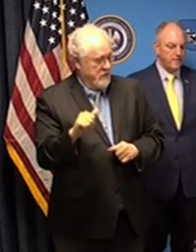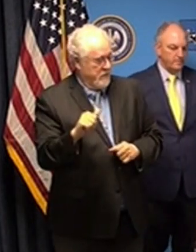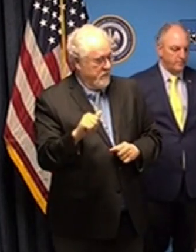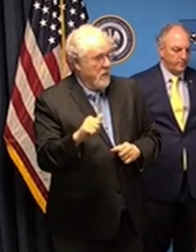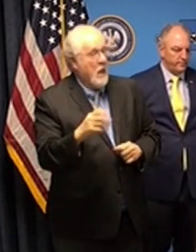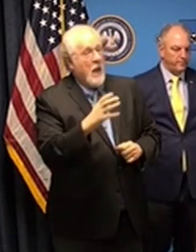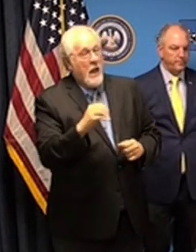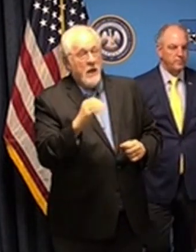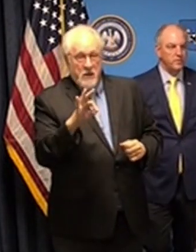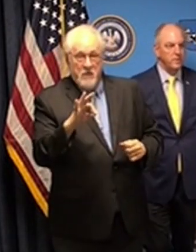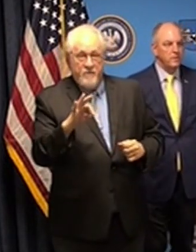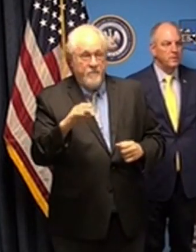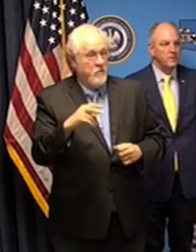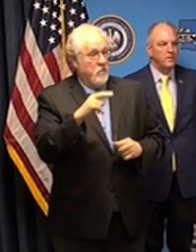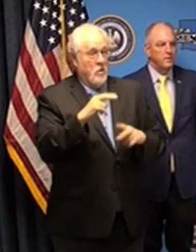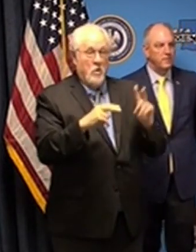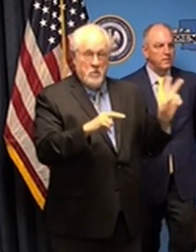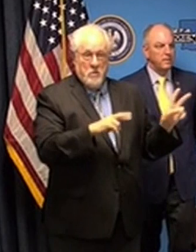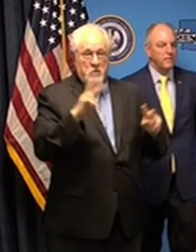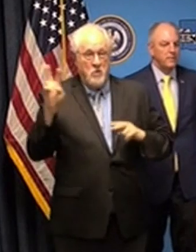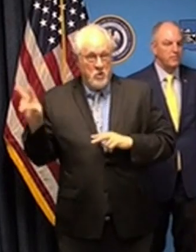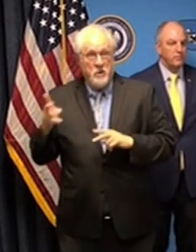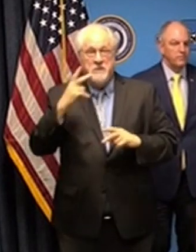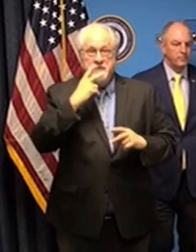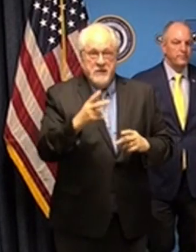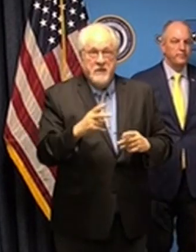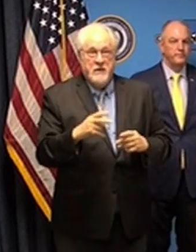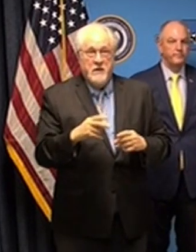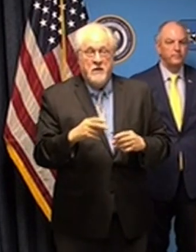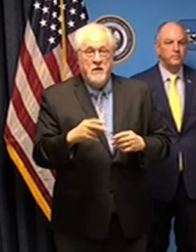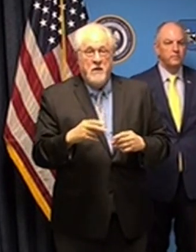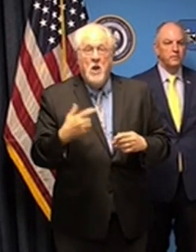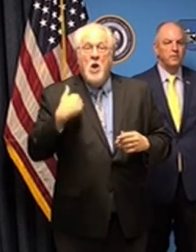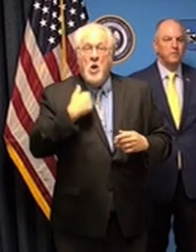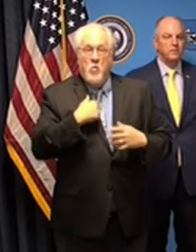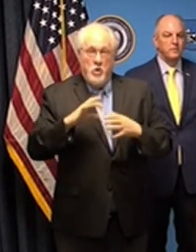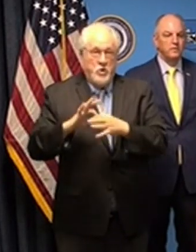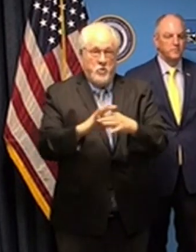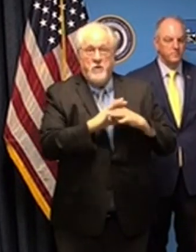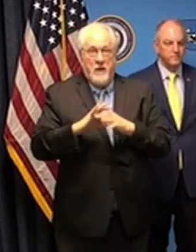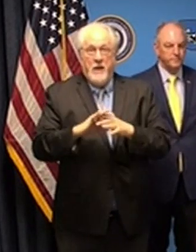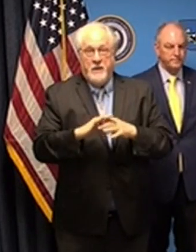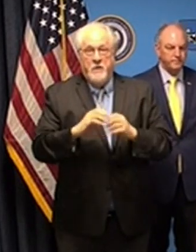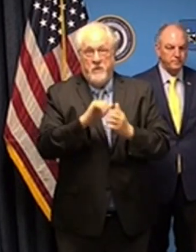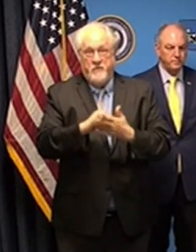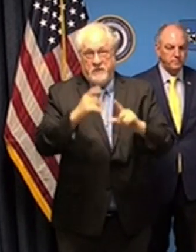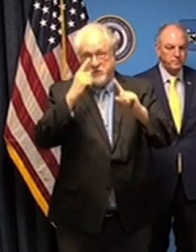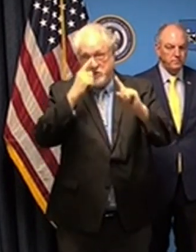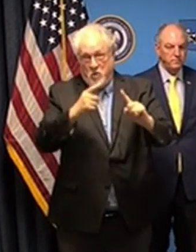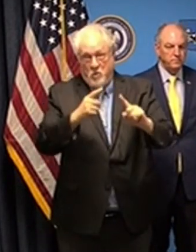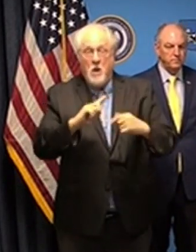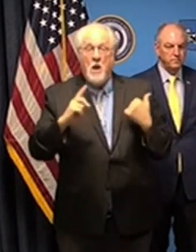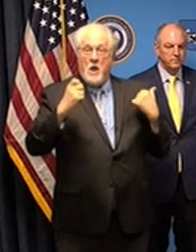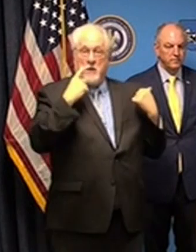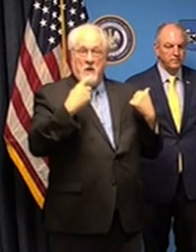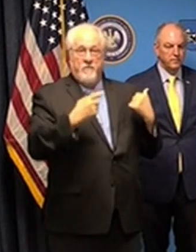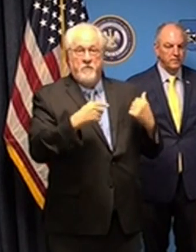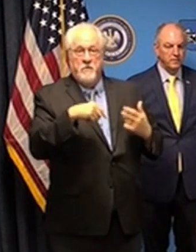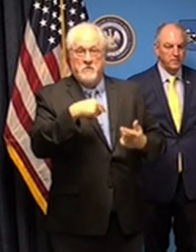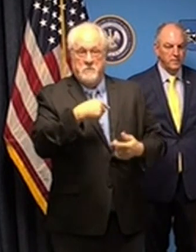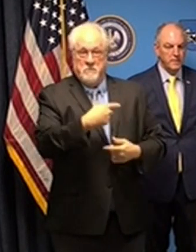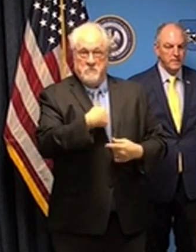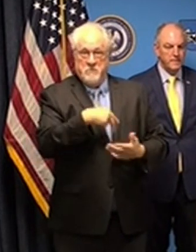Louisiana. And if you look to my left and to my right, you can see that we are united in this goal. The governor and I